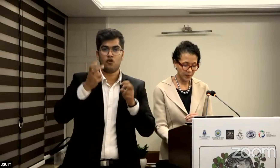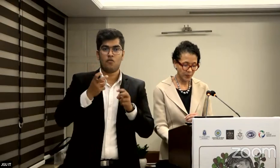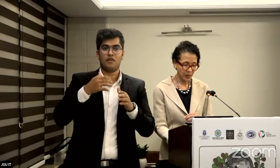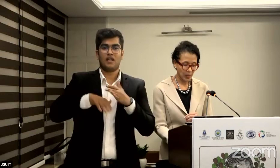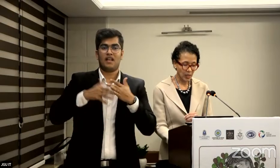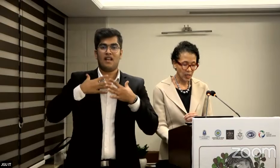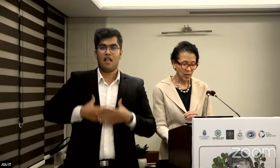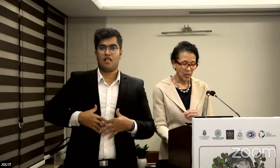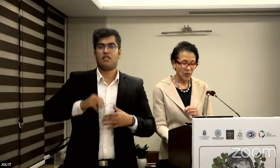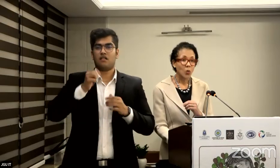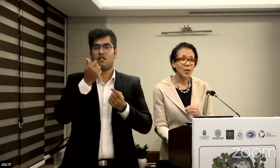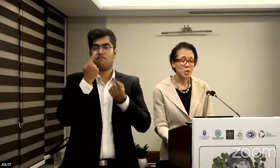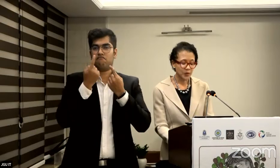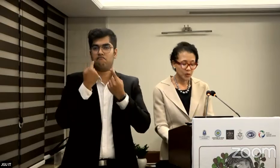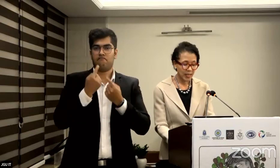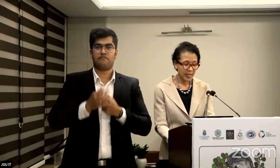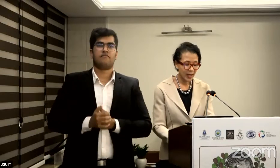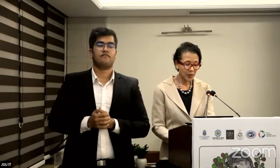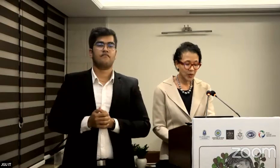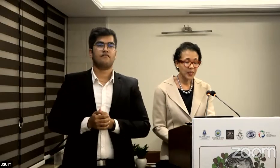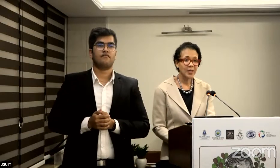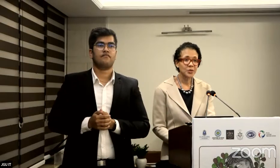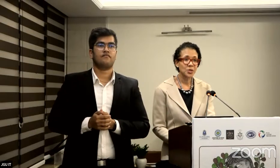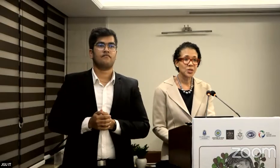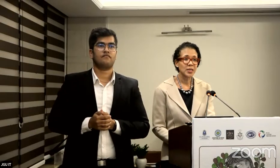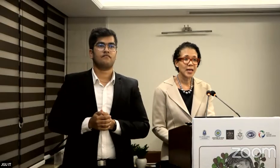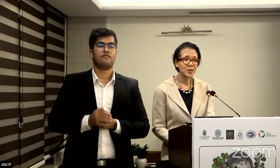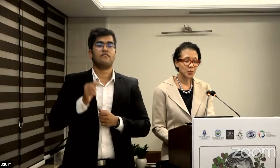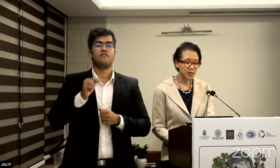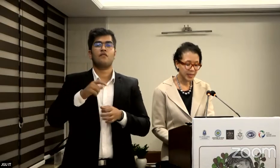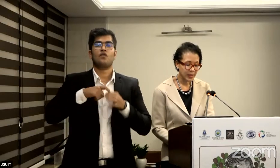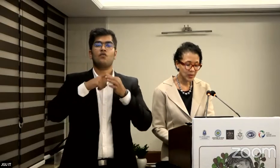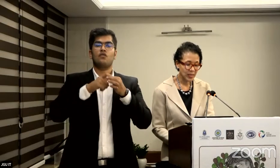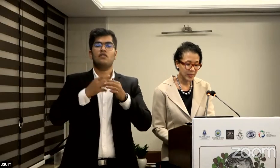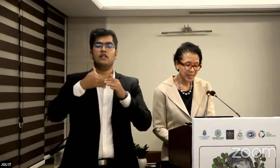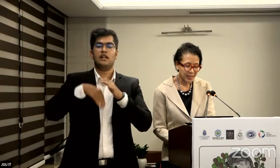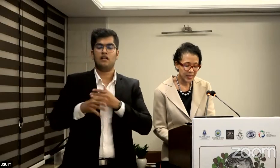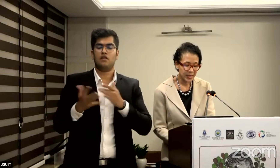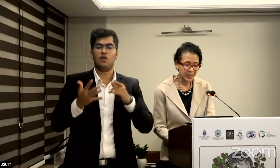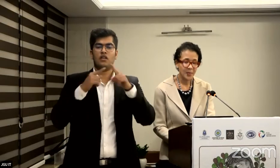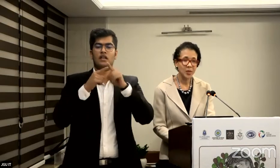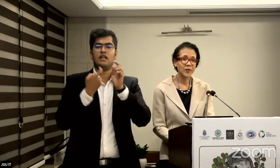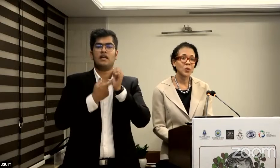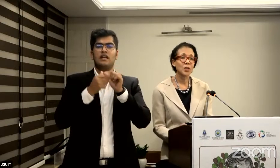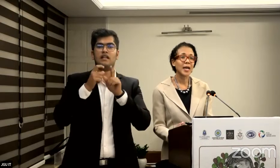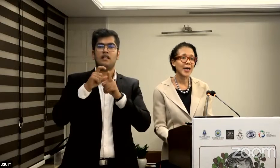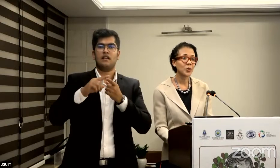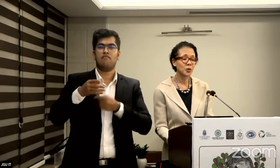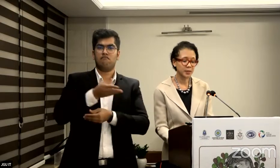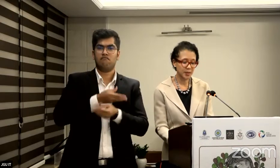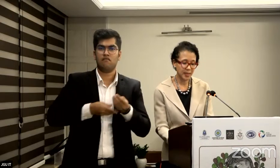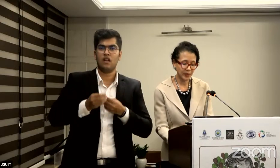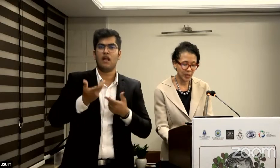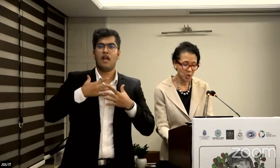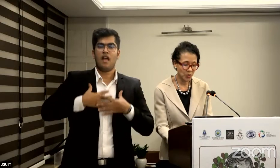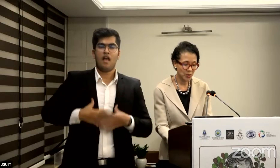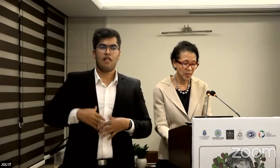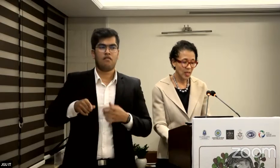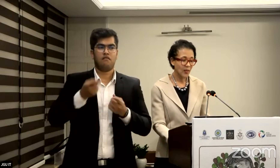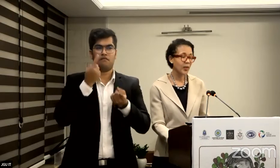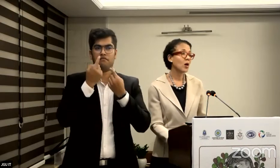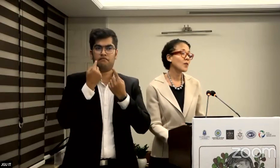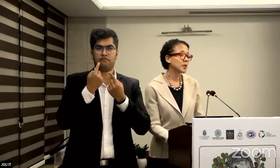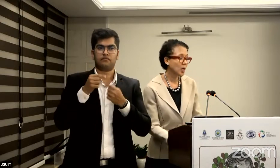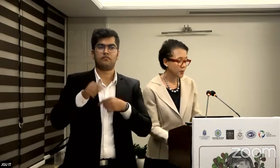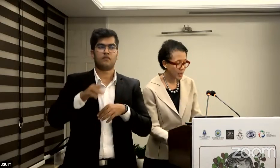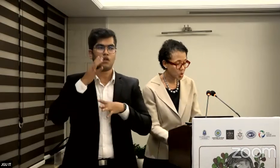realized. The question of trade in health could be understood as a particularly salient example of a more categorical set of issues